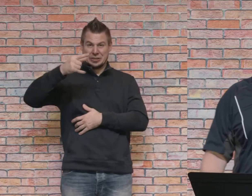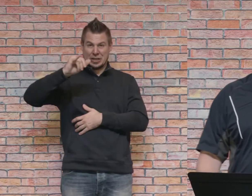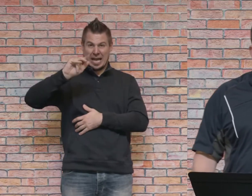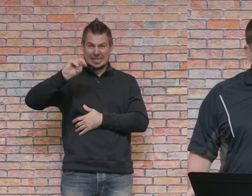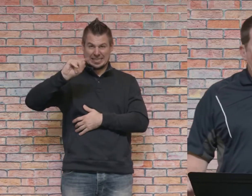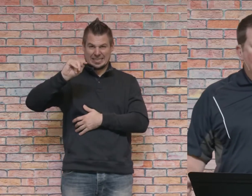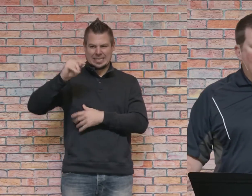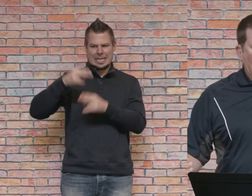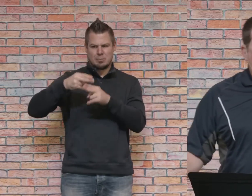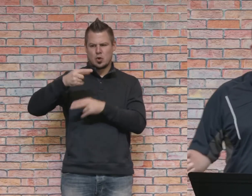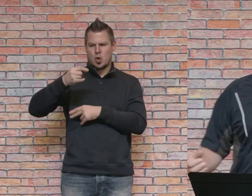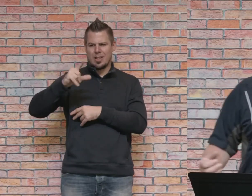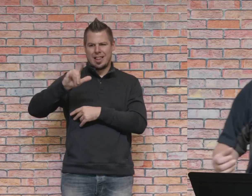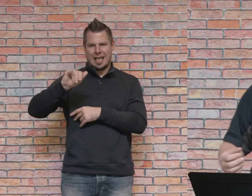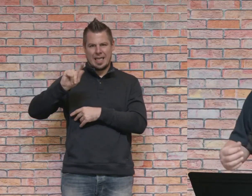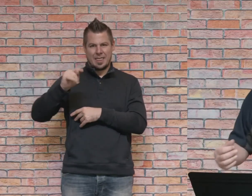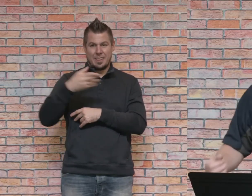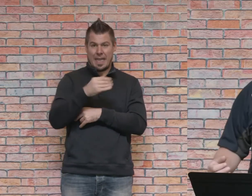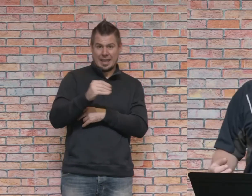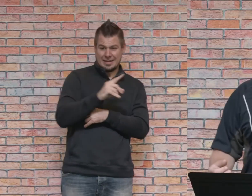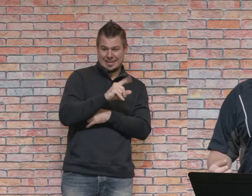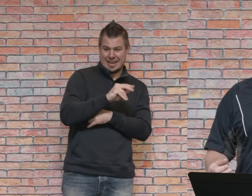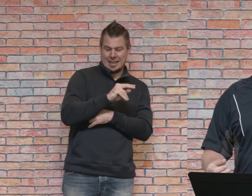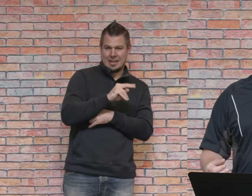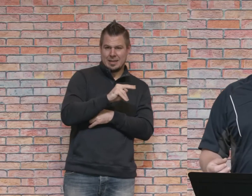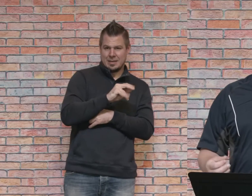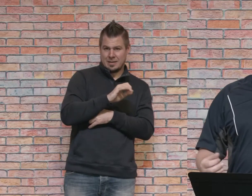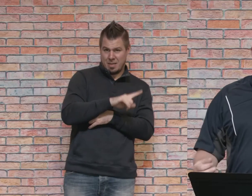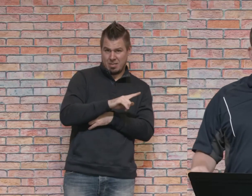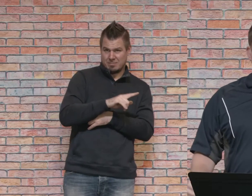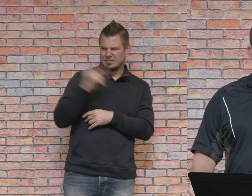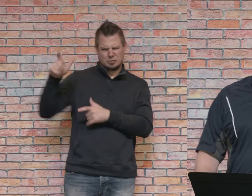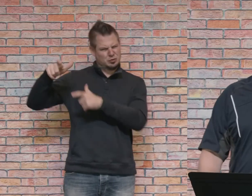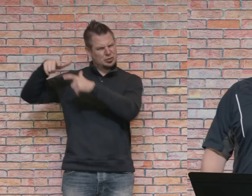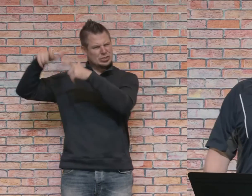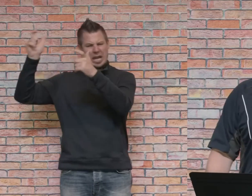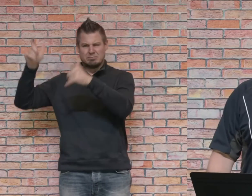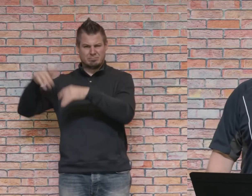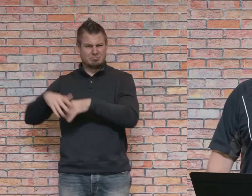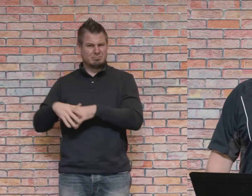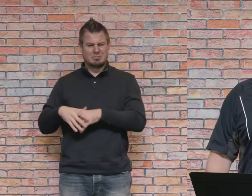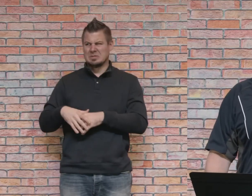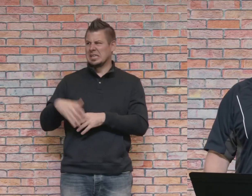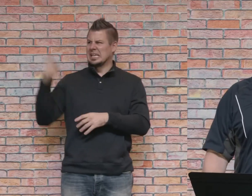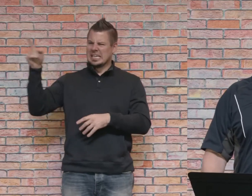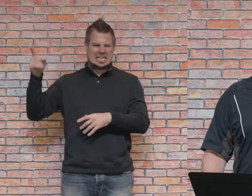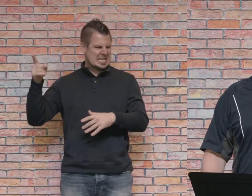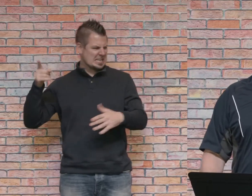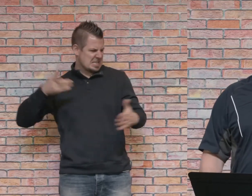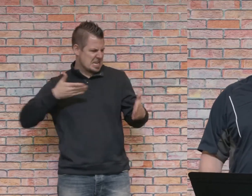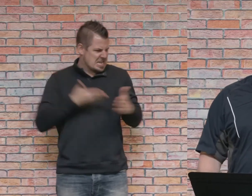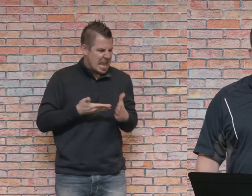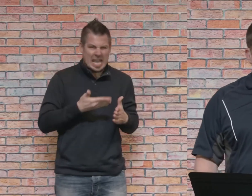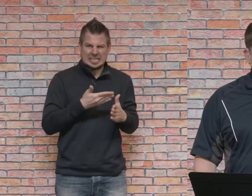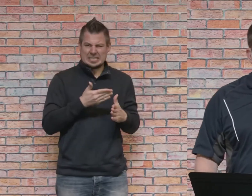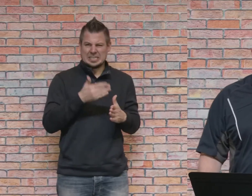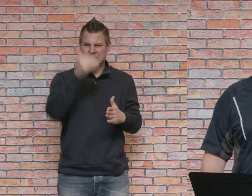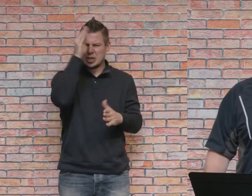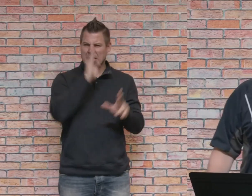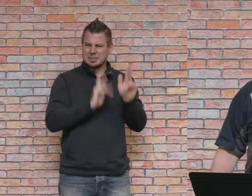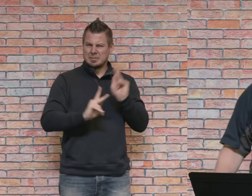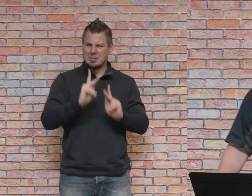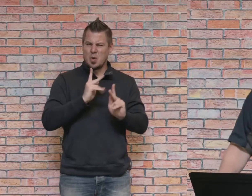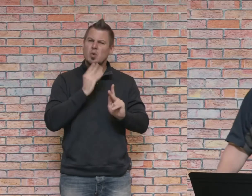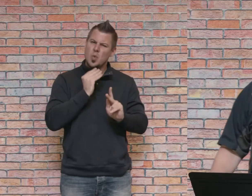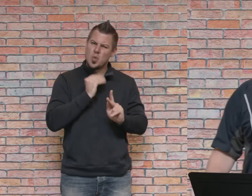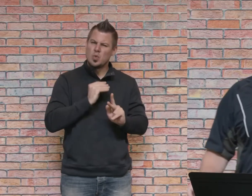rundown, Goliath is a mighty warrior. He's a giant. He comes up and he's defying God's people, defying the one true living